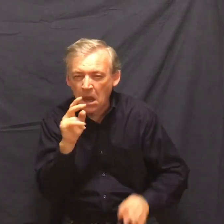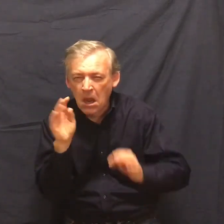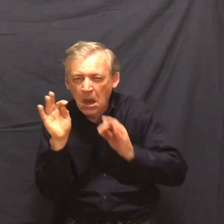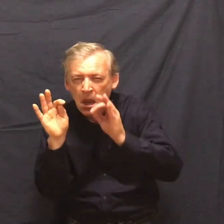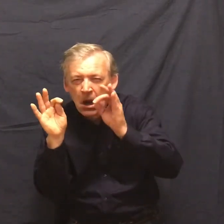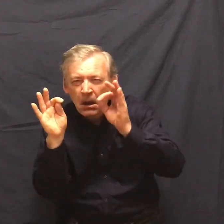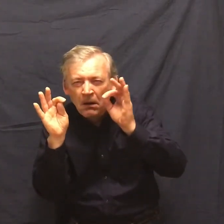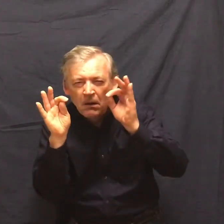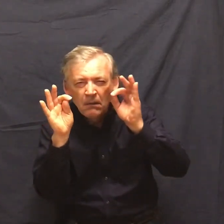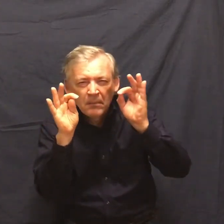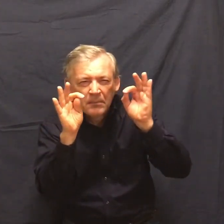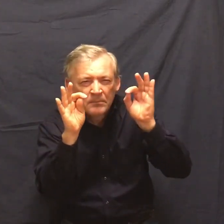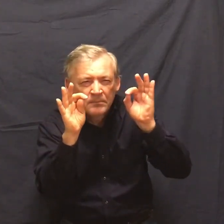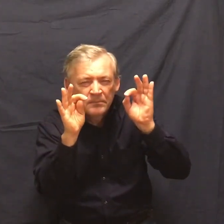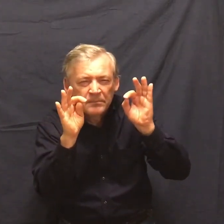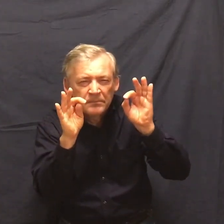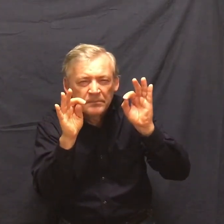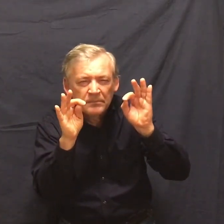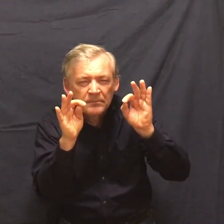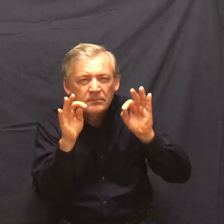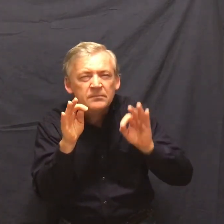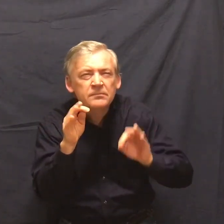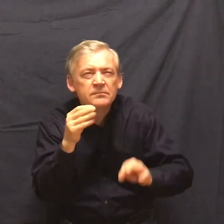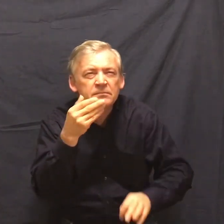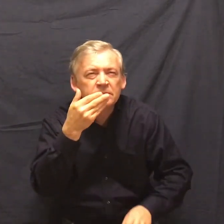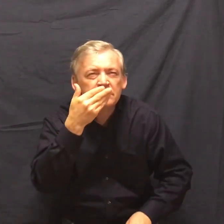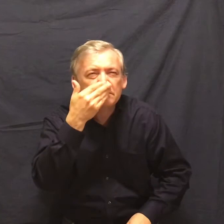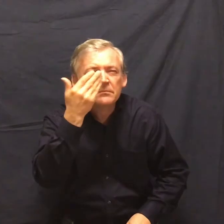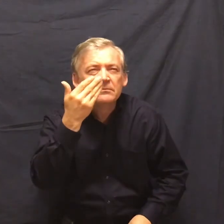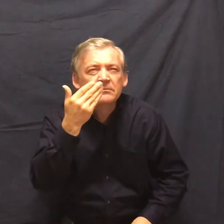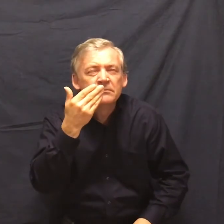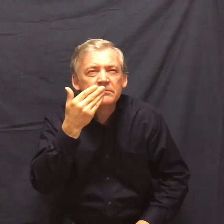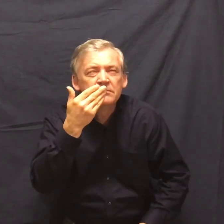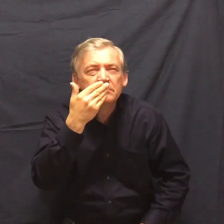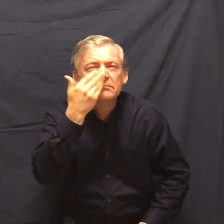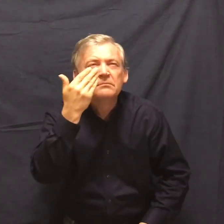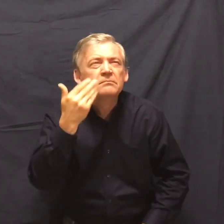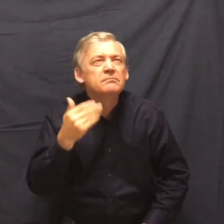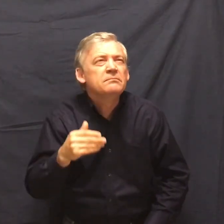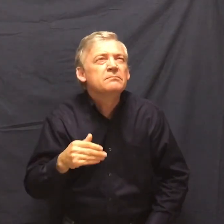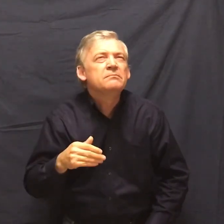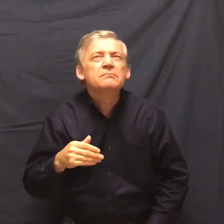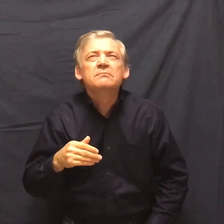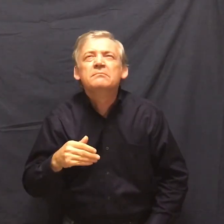He sniffed and then lay down and put his head between his paws.